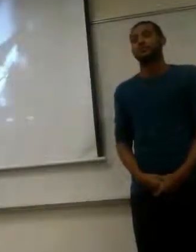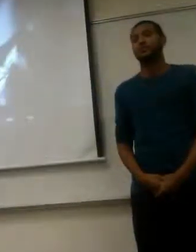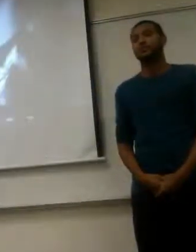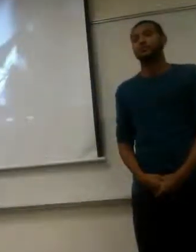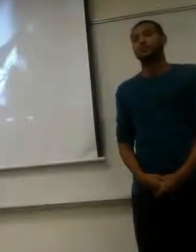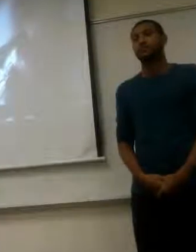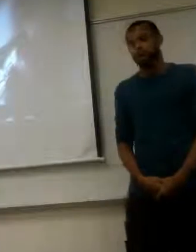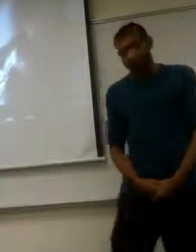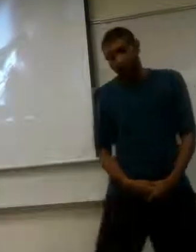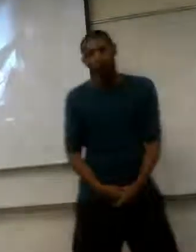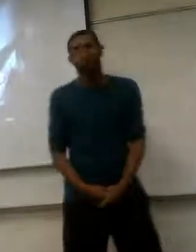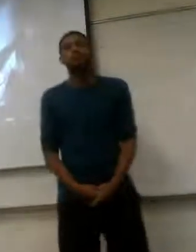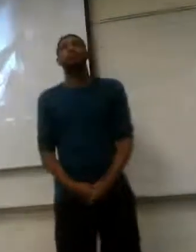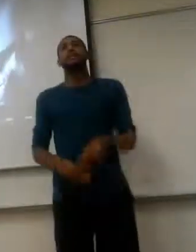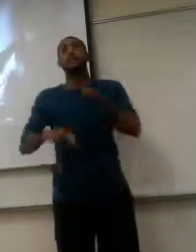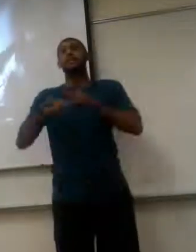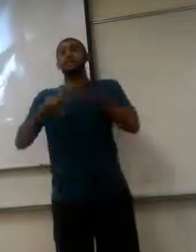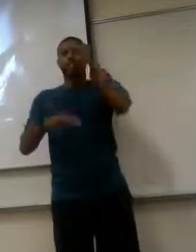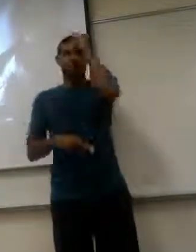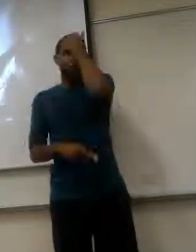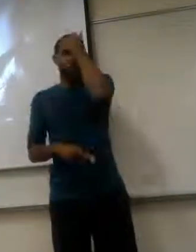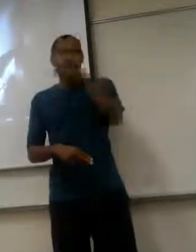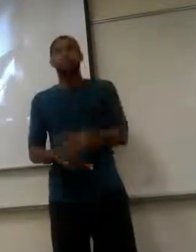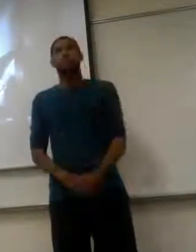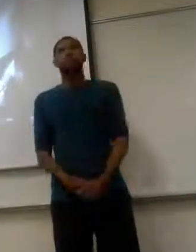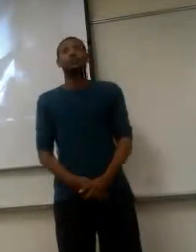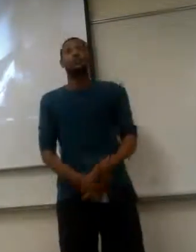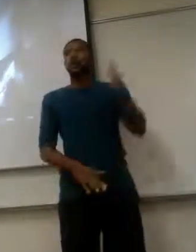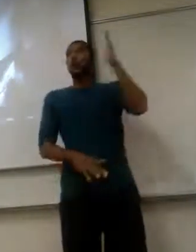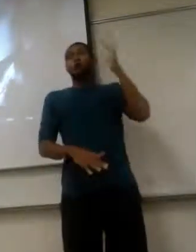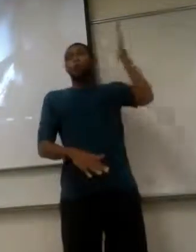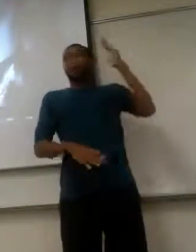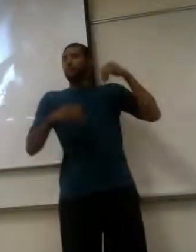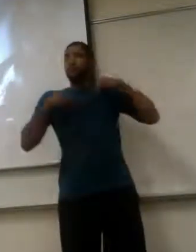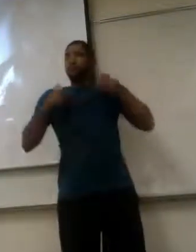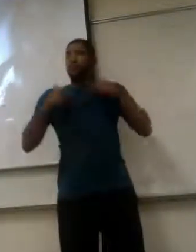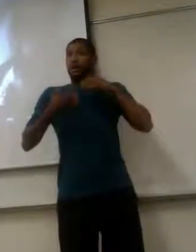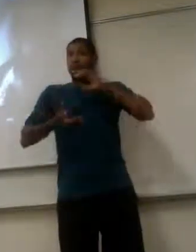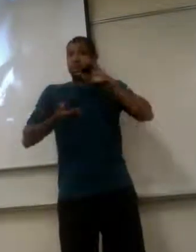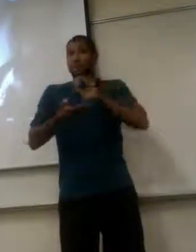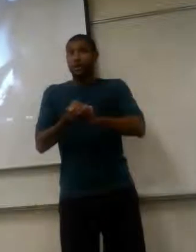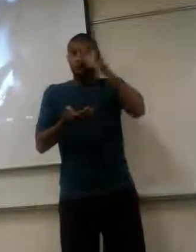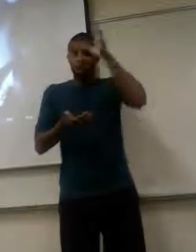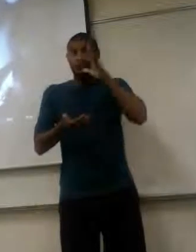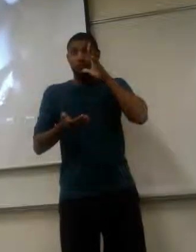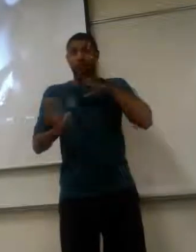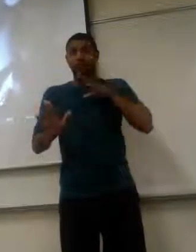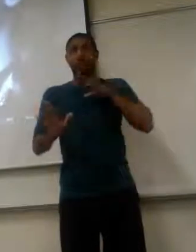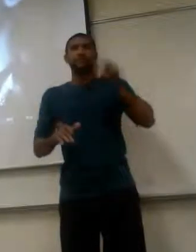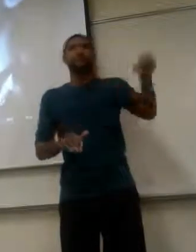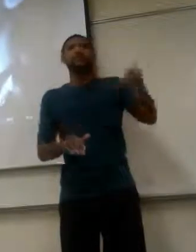When I was a young man, I married a maiden that I had been courting. Her name was Lighthair.